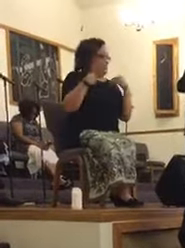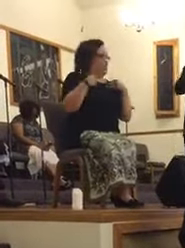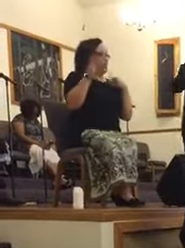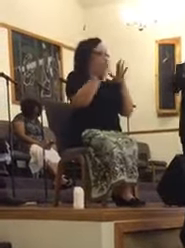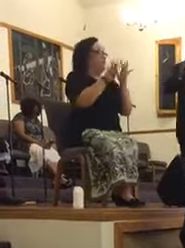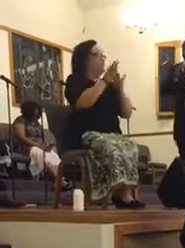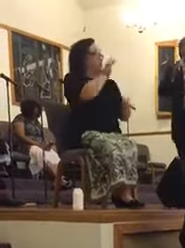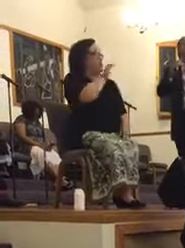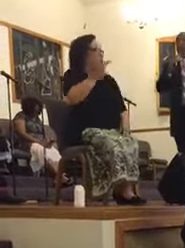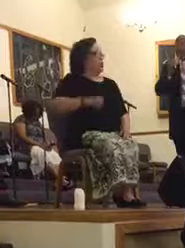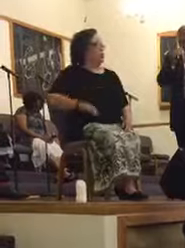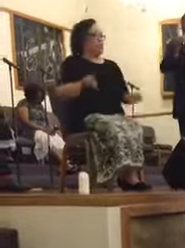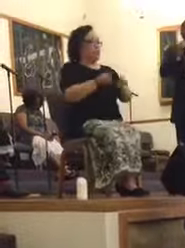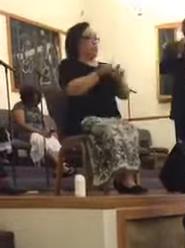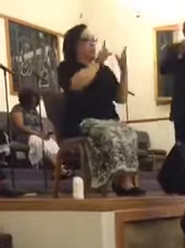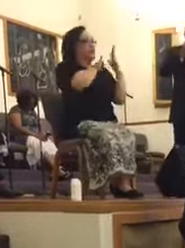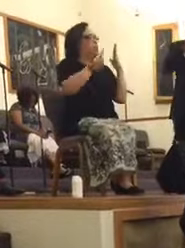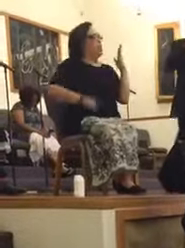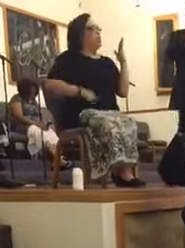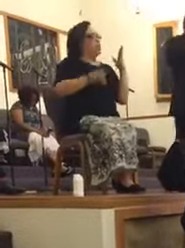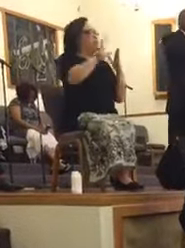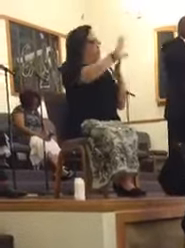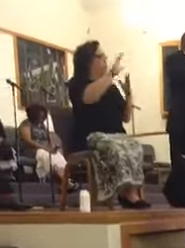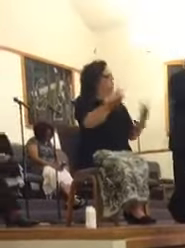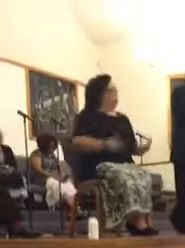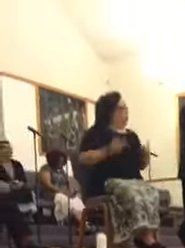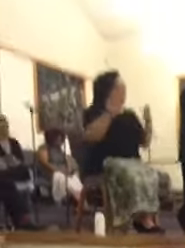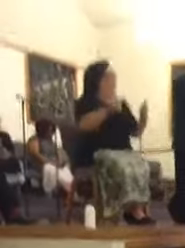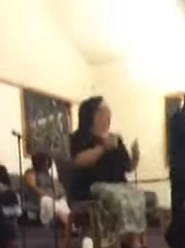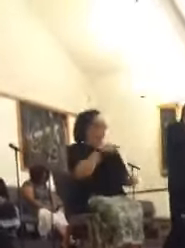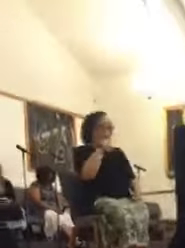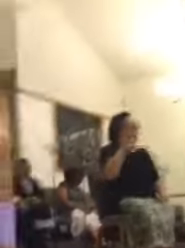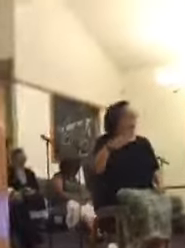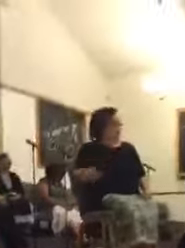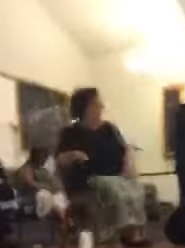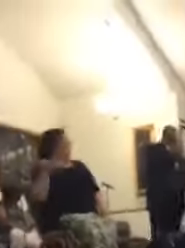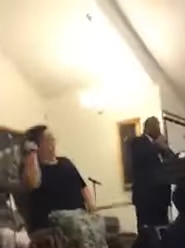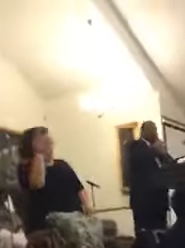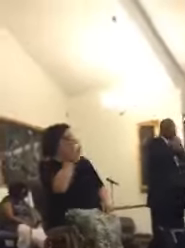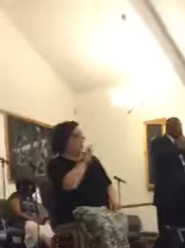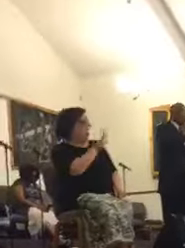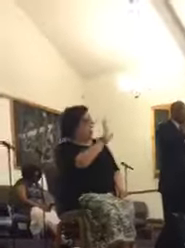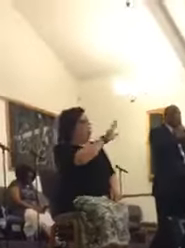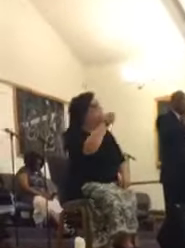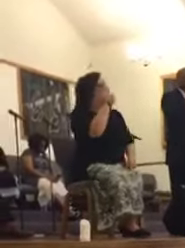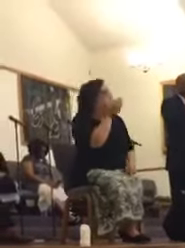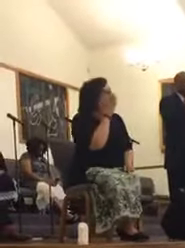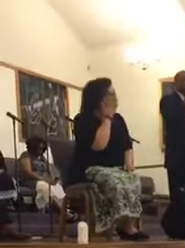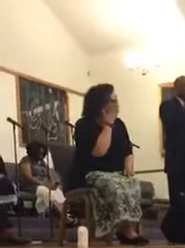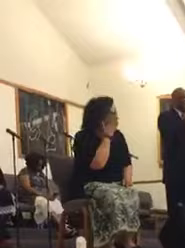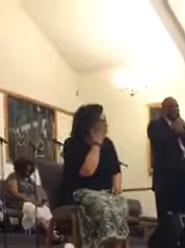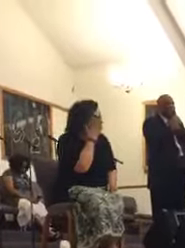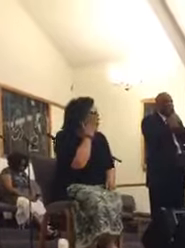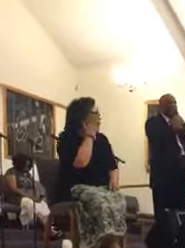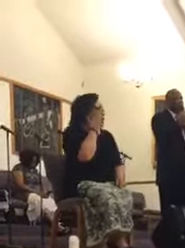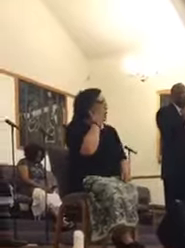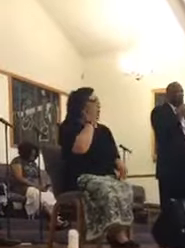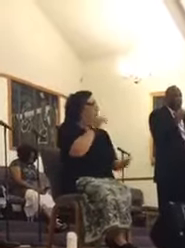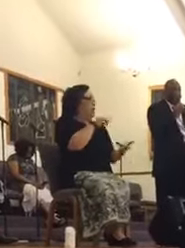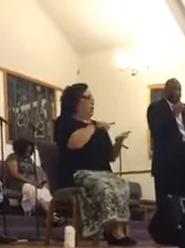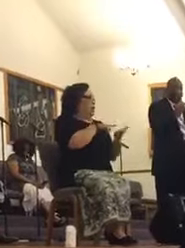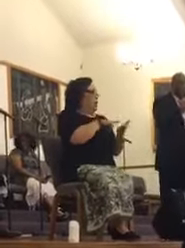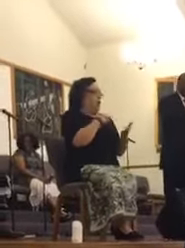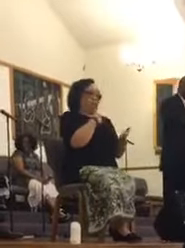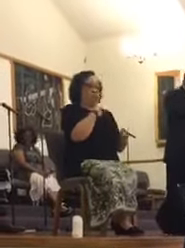be your home. Can I get a witness up here? I feel you, Lord. Is it all right? Yeah. I'm going to tell your neighbors this, I ain't going to